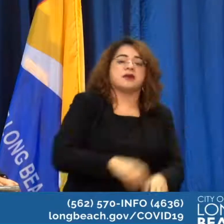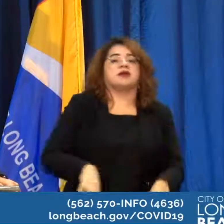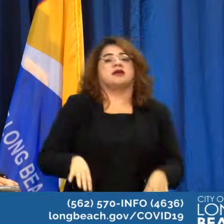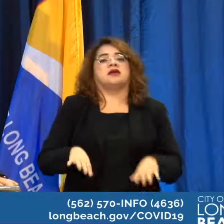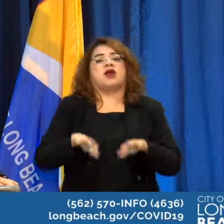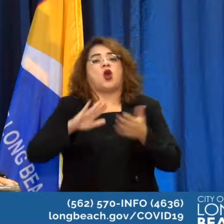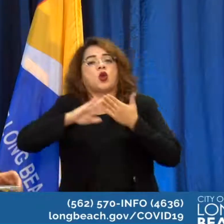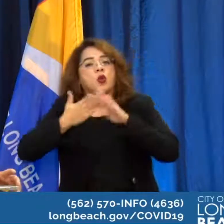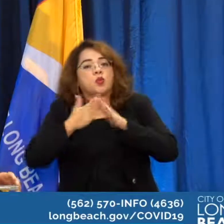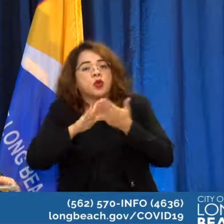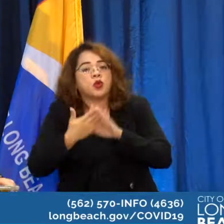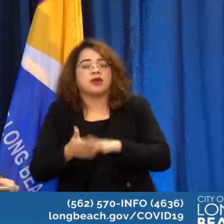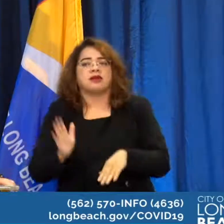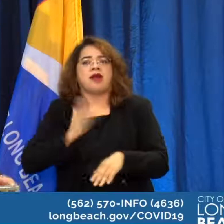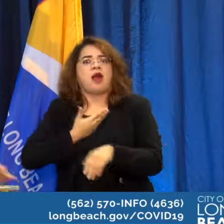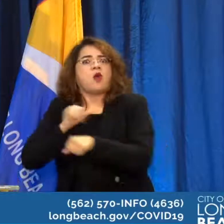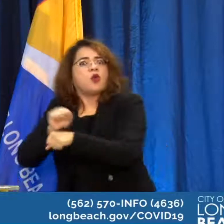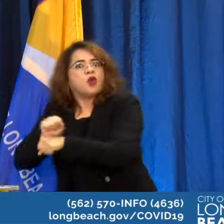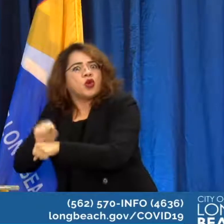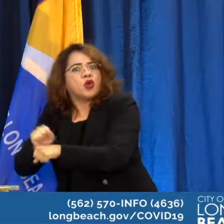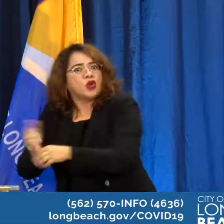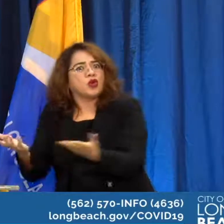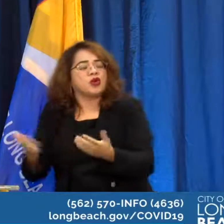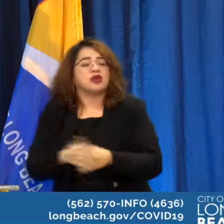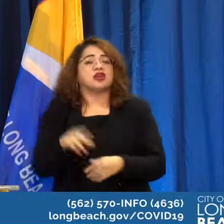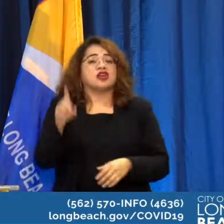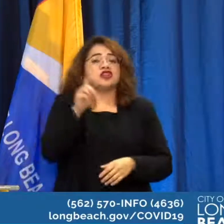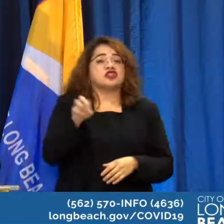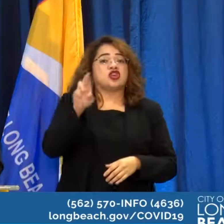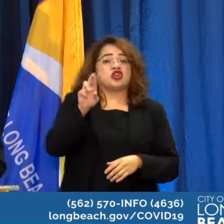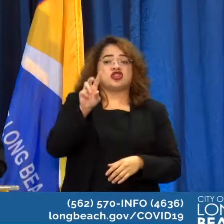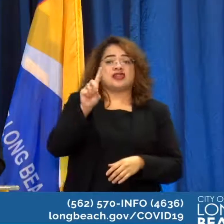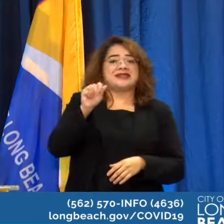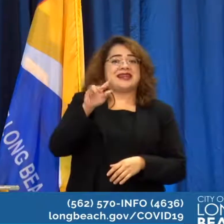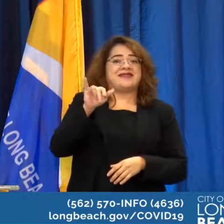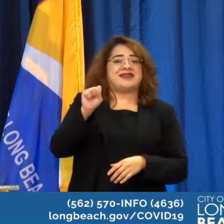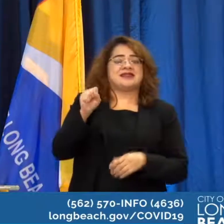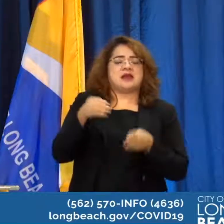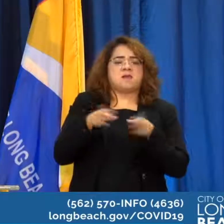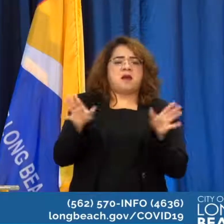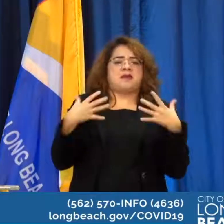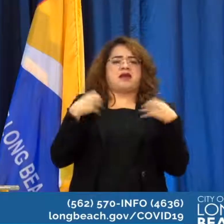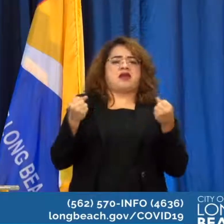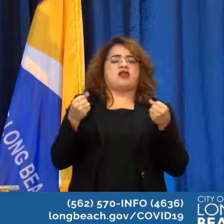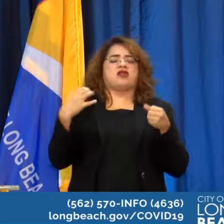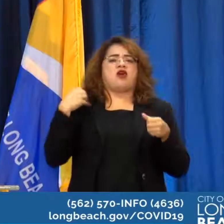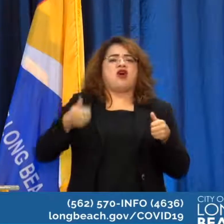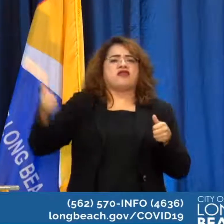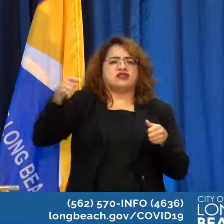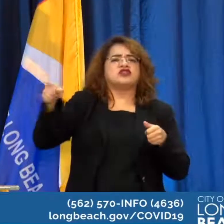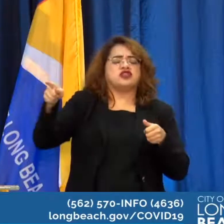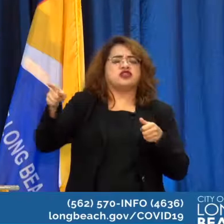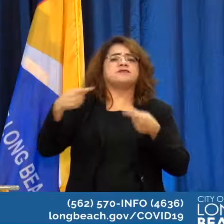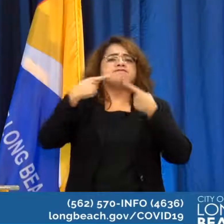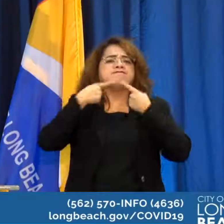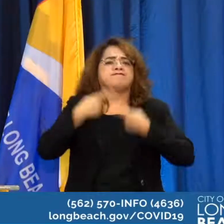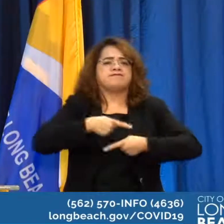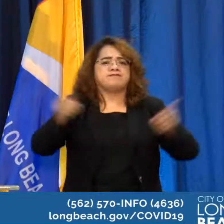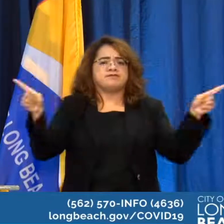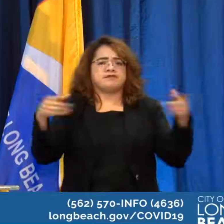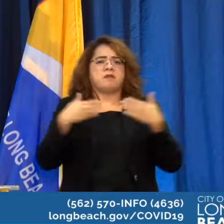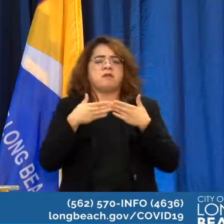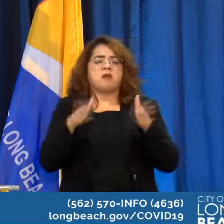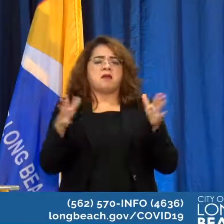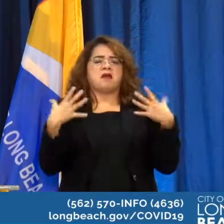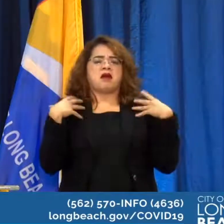Just over this weekend, Dr. Davis, who is our public health officer, of course, put out a statement and